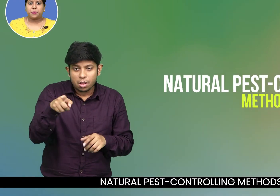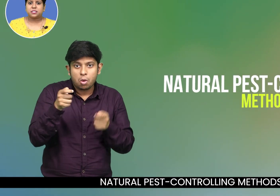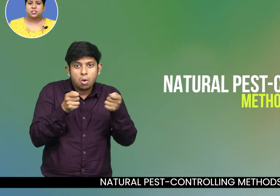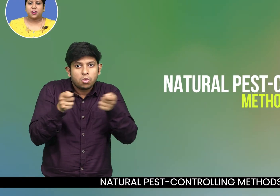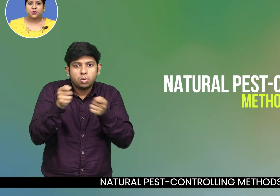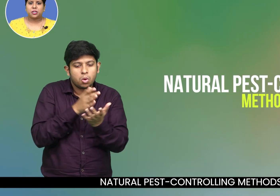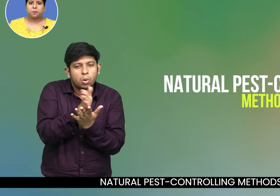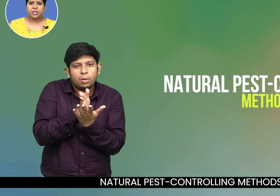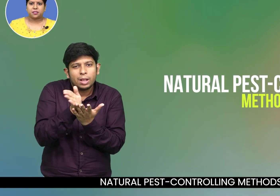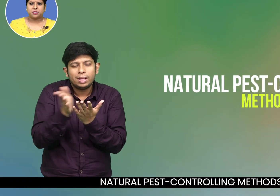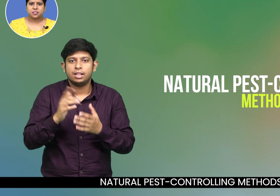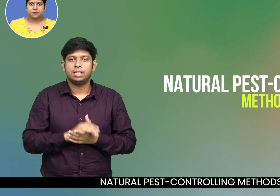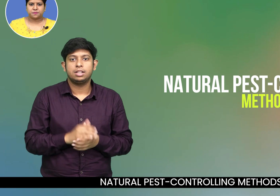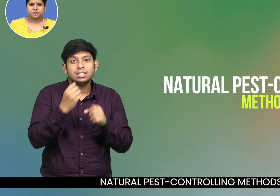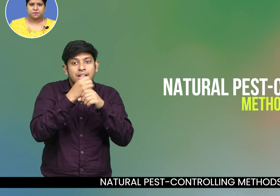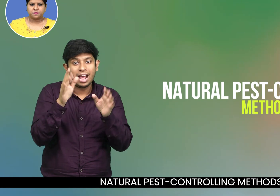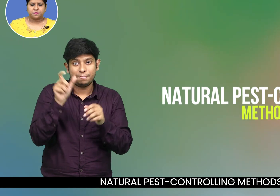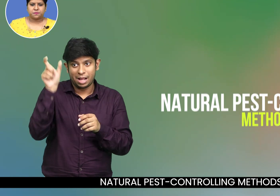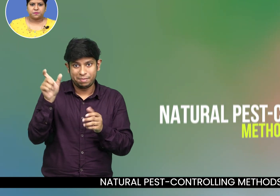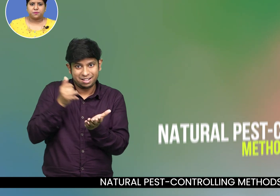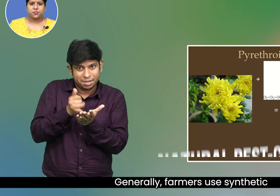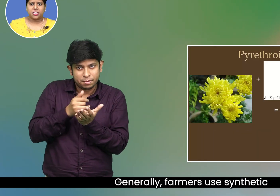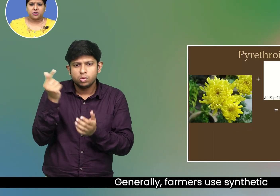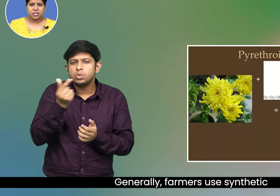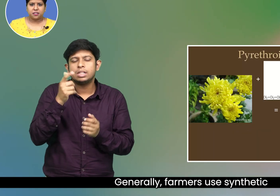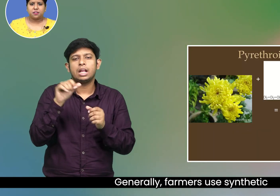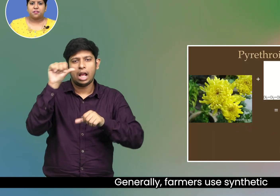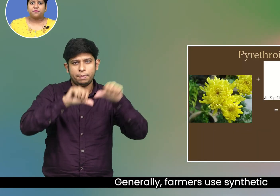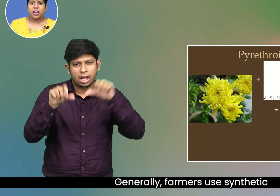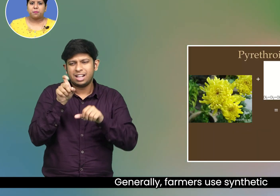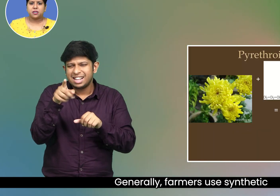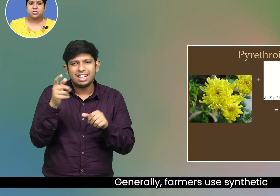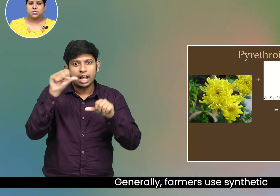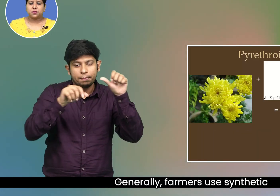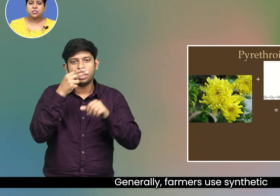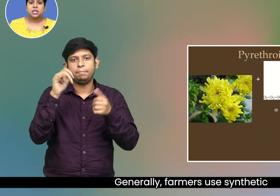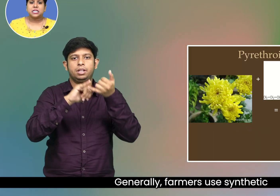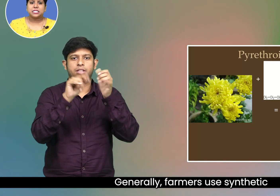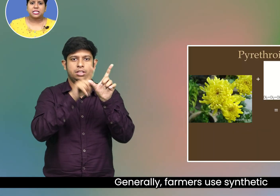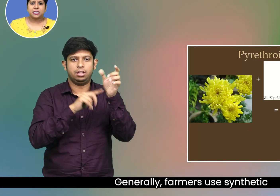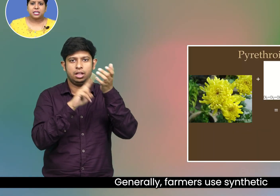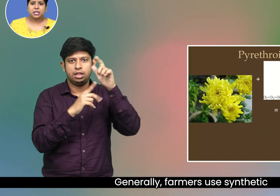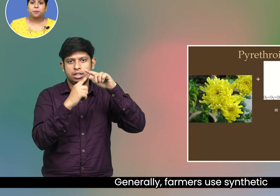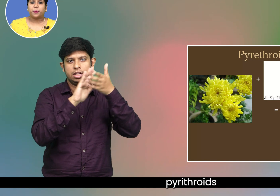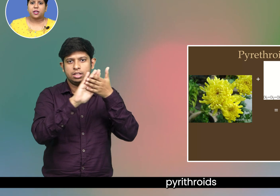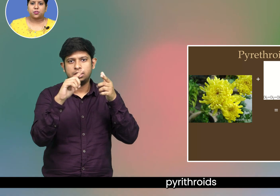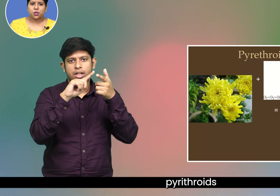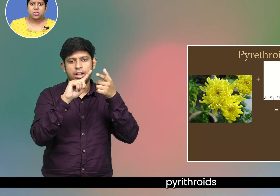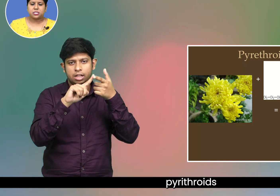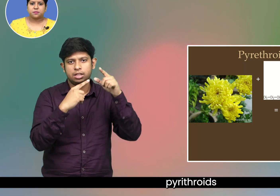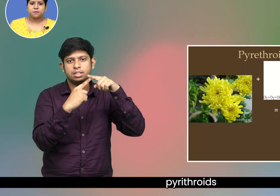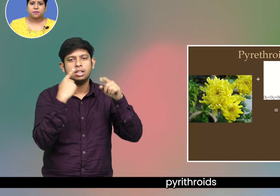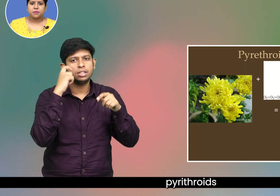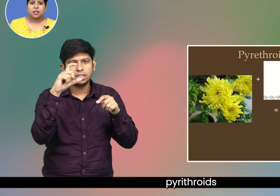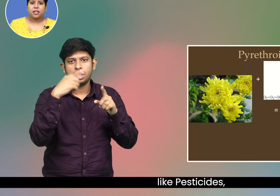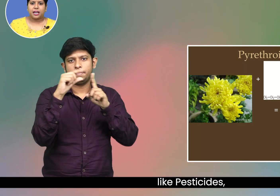Natural pest controlling methods. Generally, farmers use synthetic